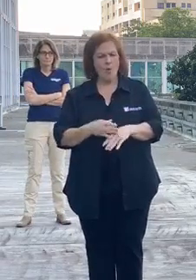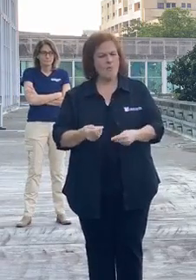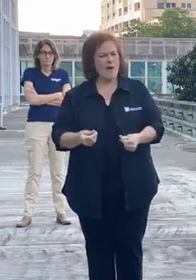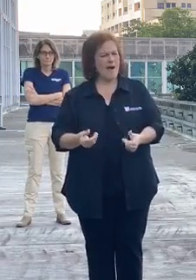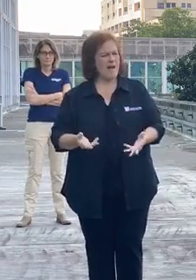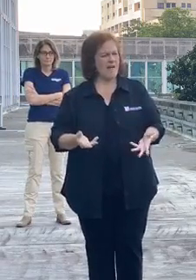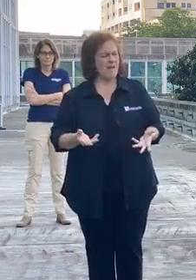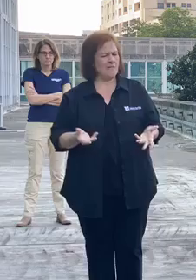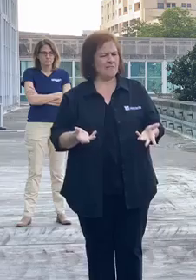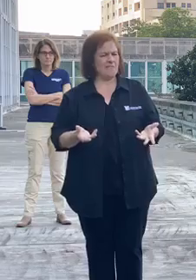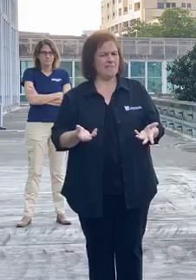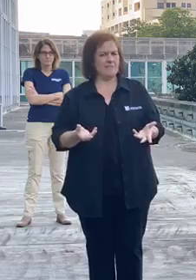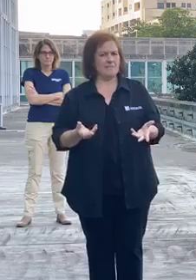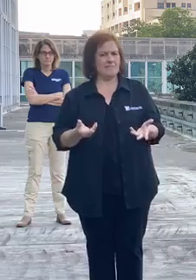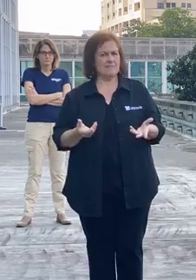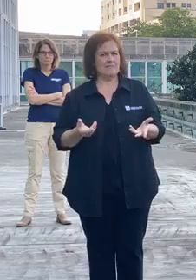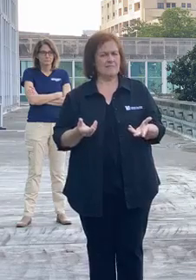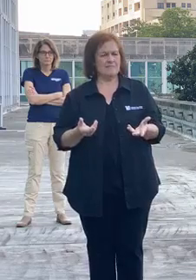Well,